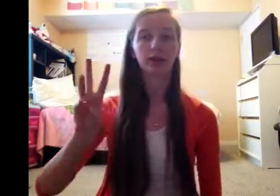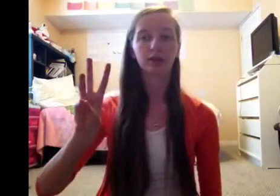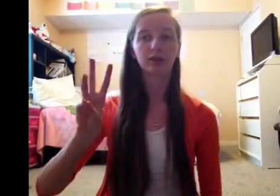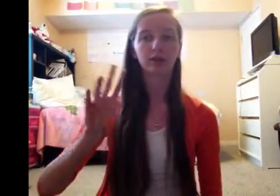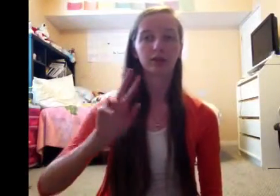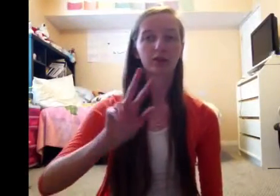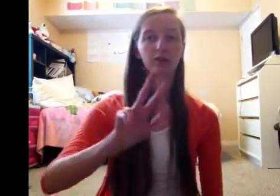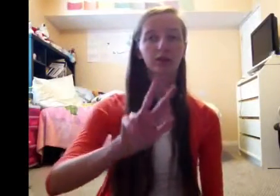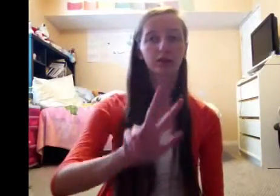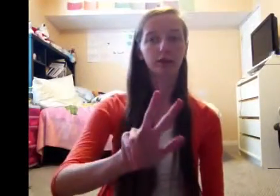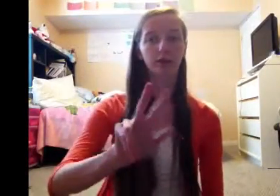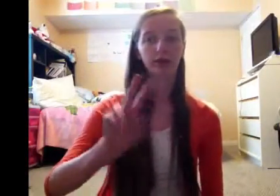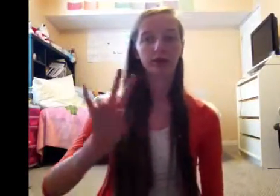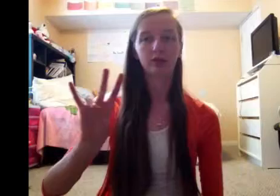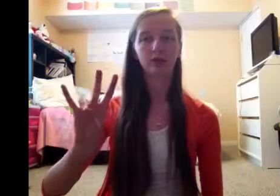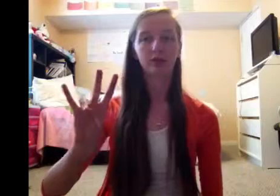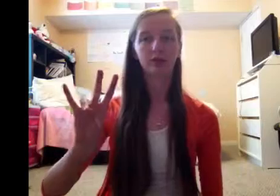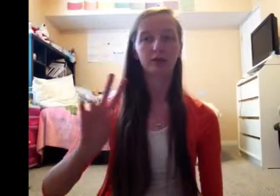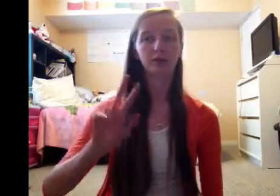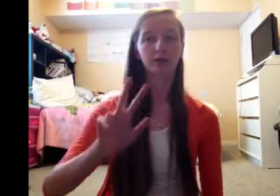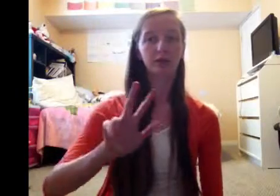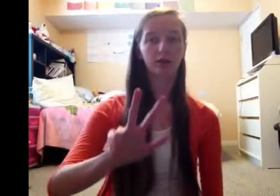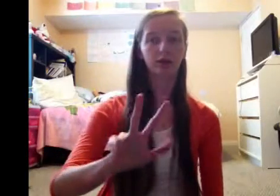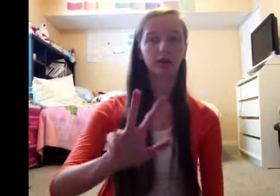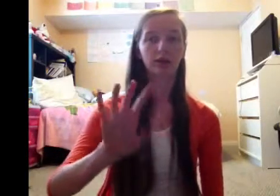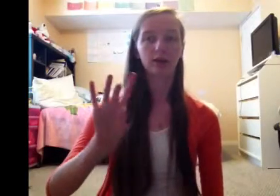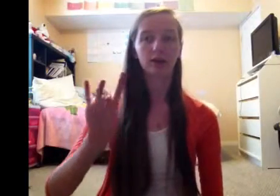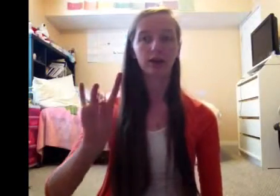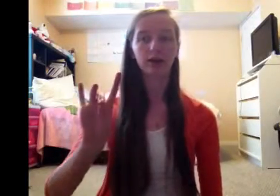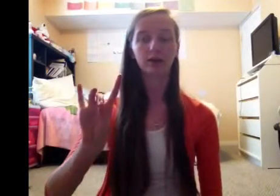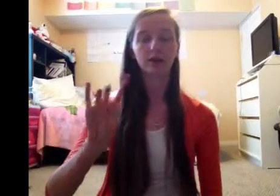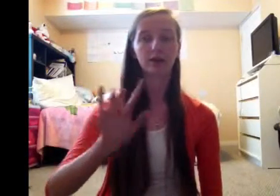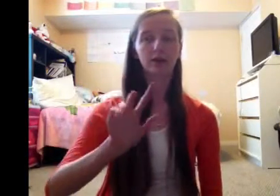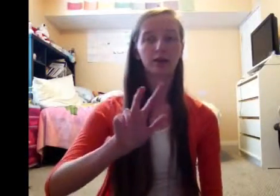36, 37, 38,